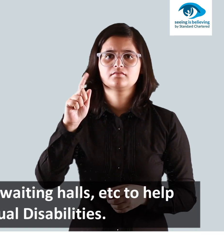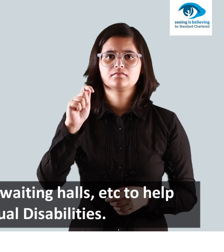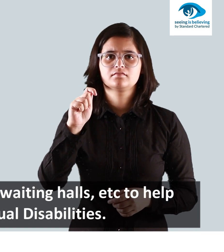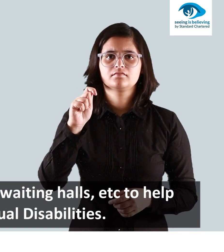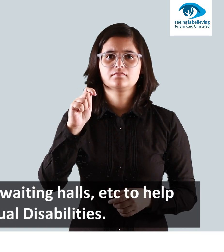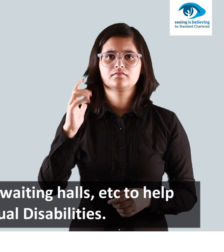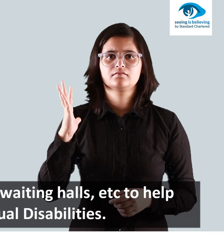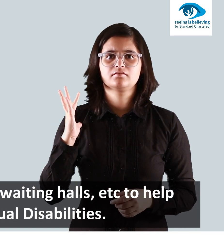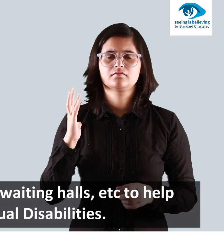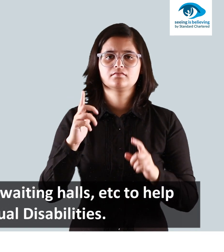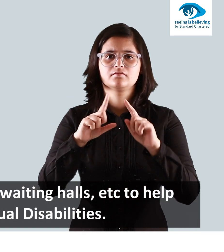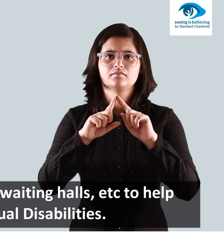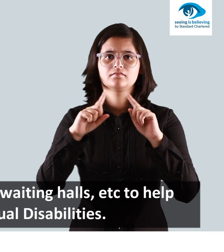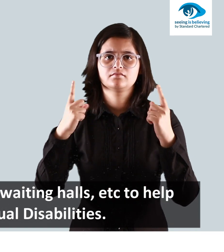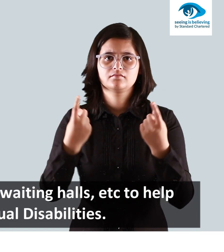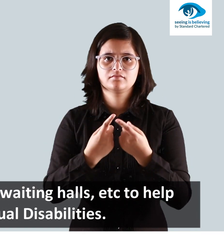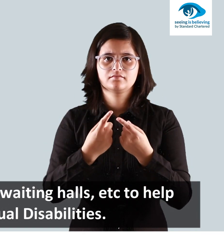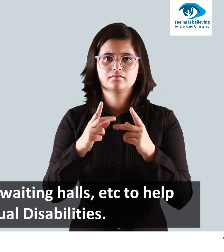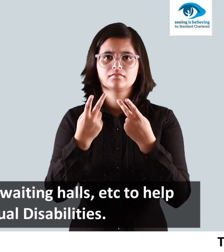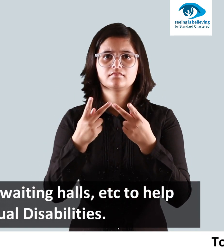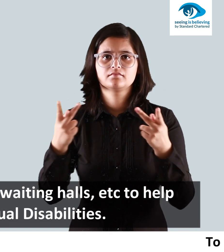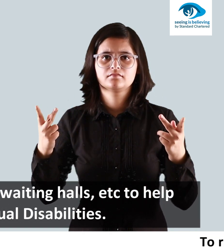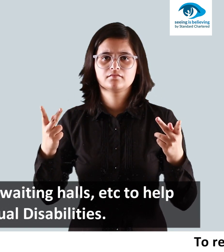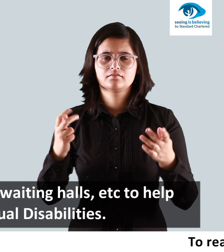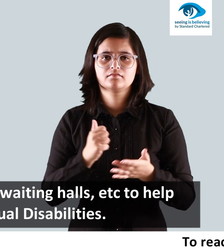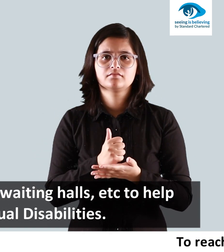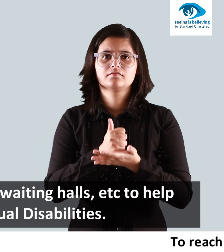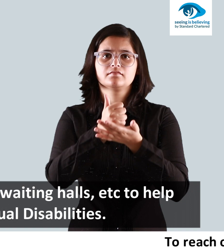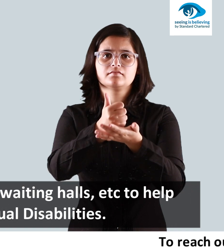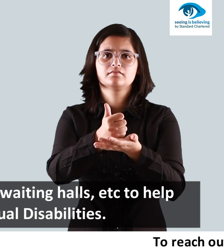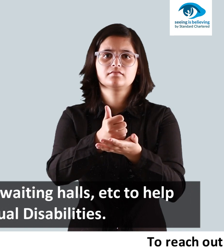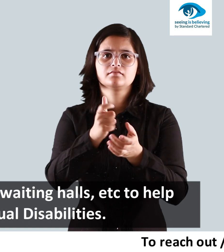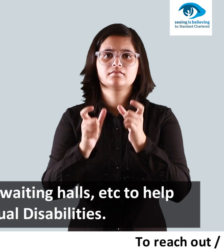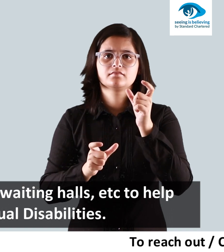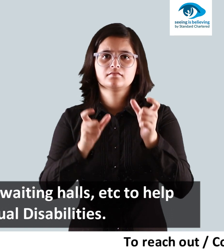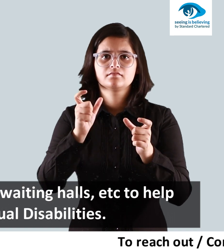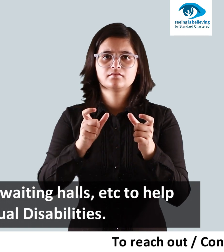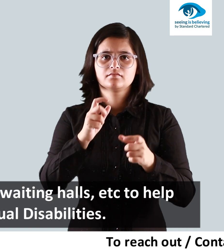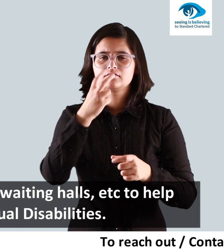waiting halls, etc. to help people with visual disabilities.